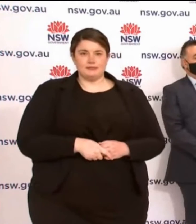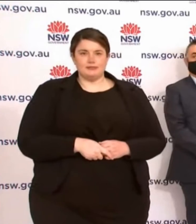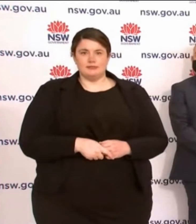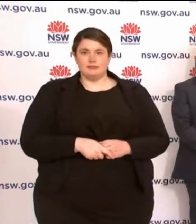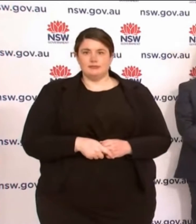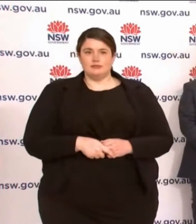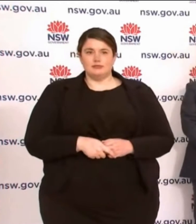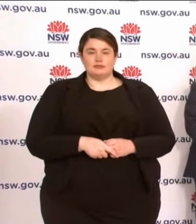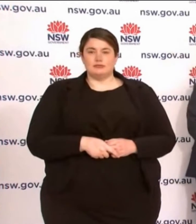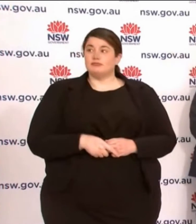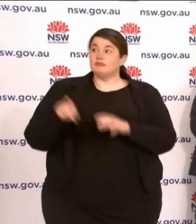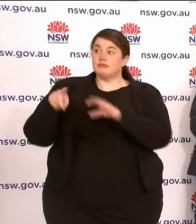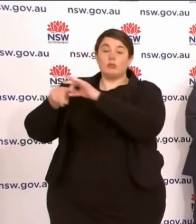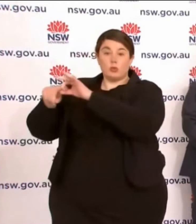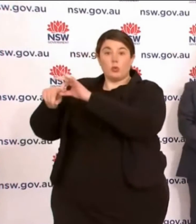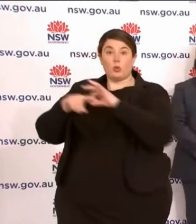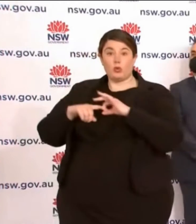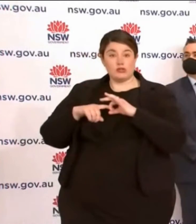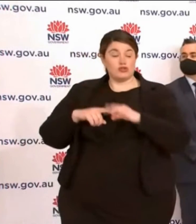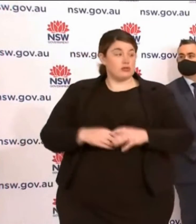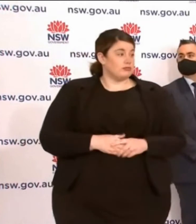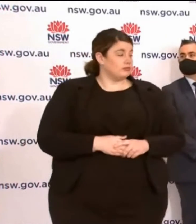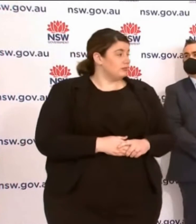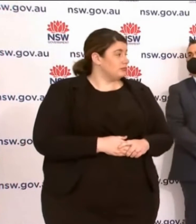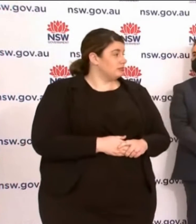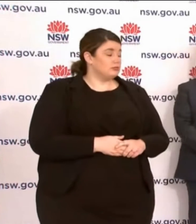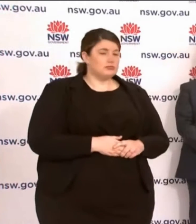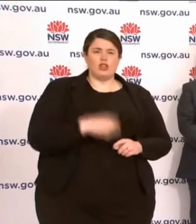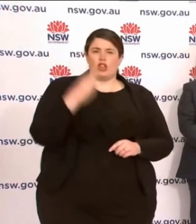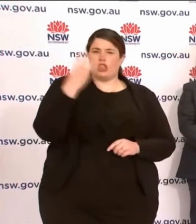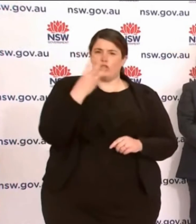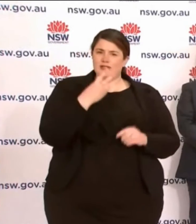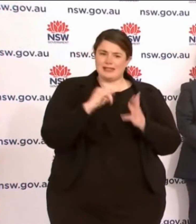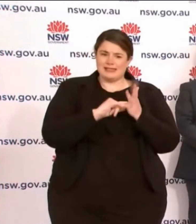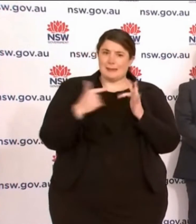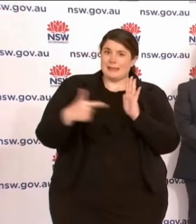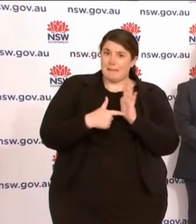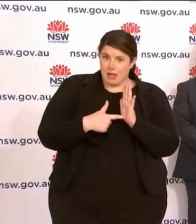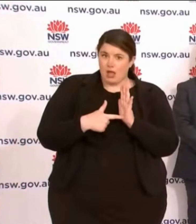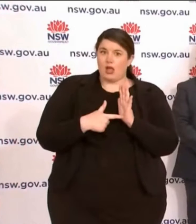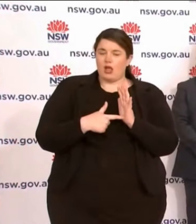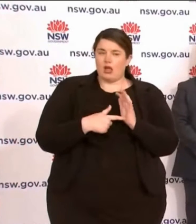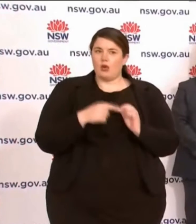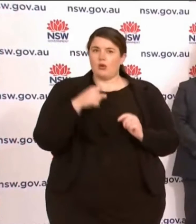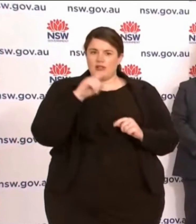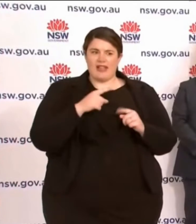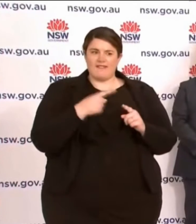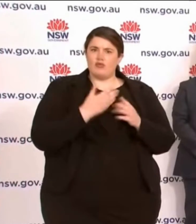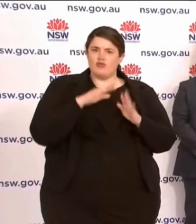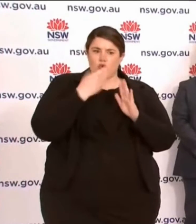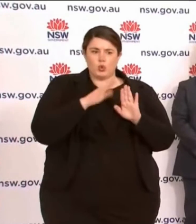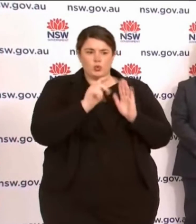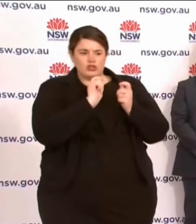Mid-September, when outdoor gathering rule is allowed, I think that's when you said that you're expecting the benefit of the vaccination pushing to kick